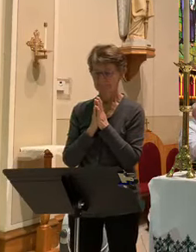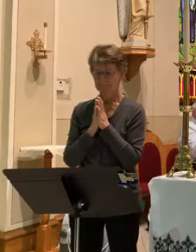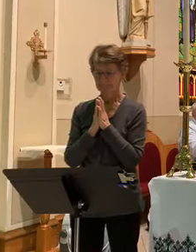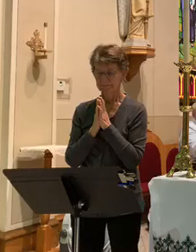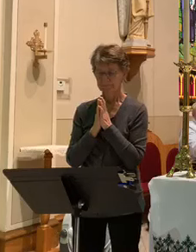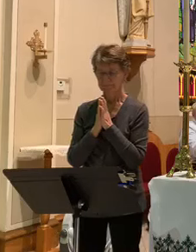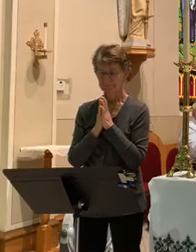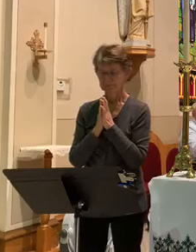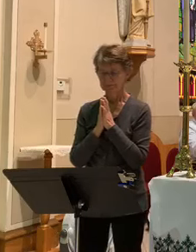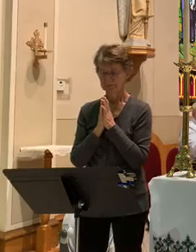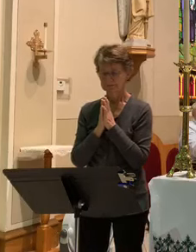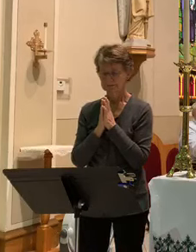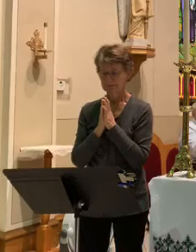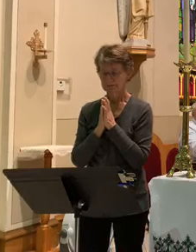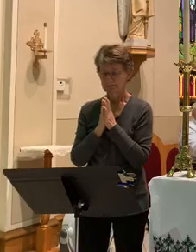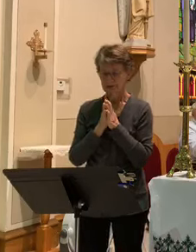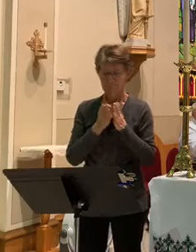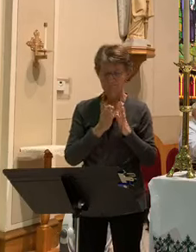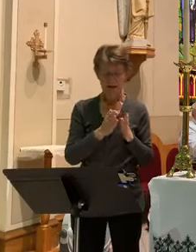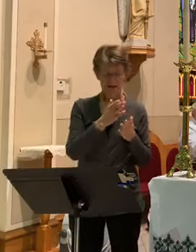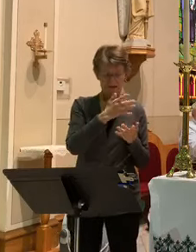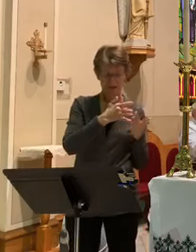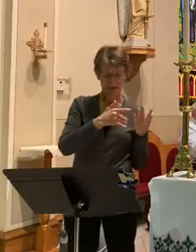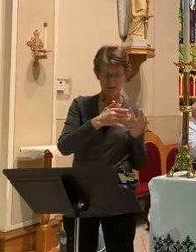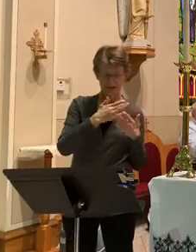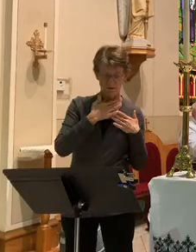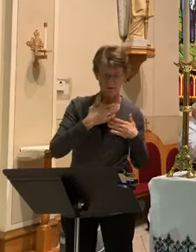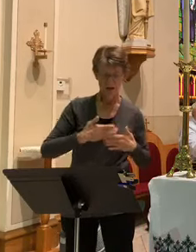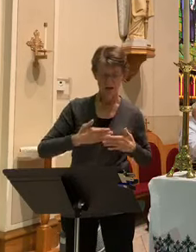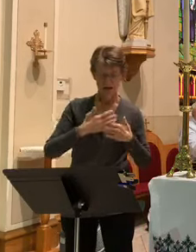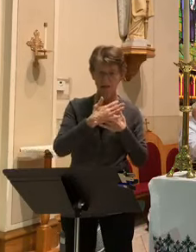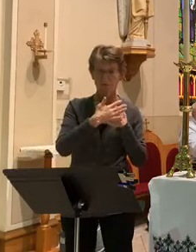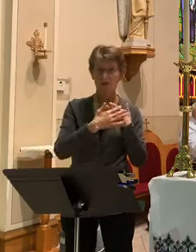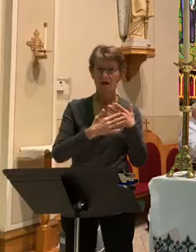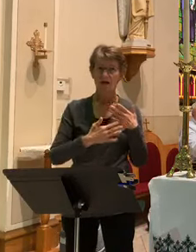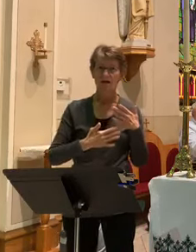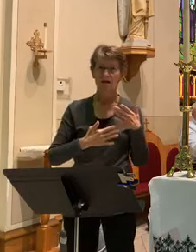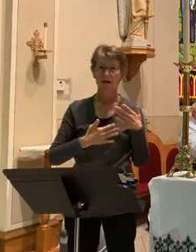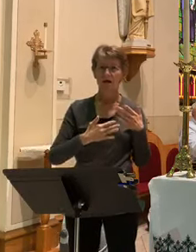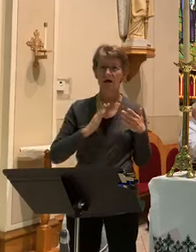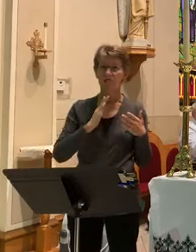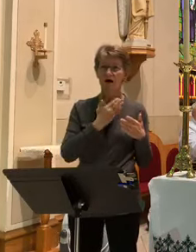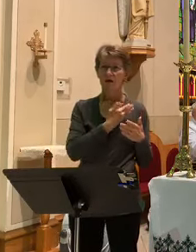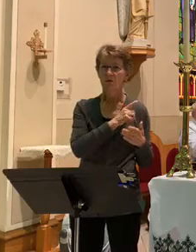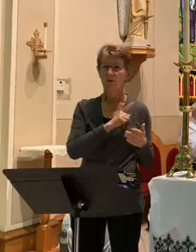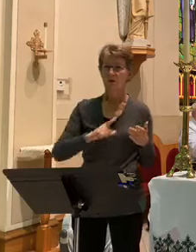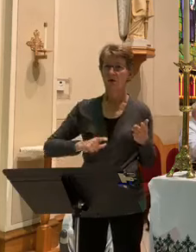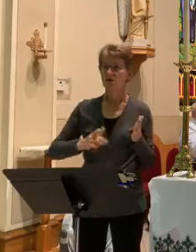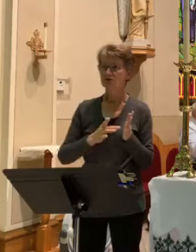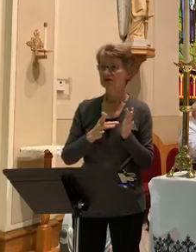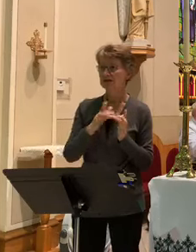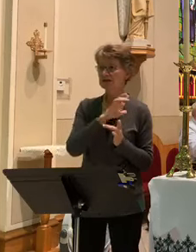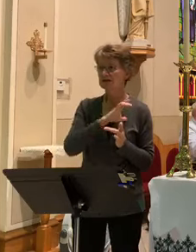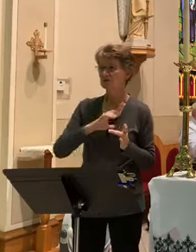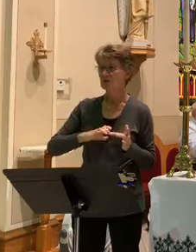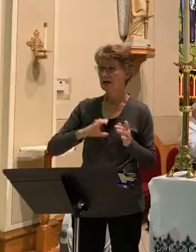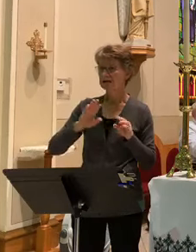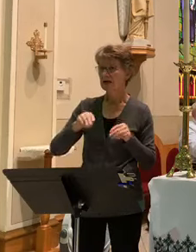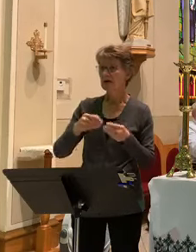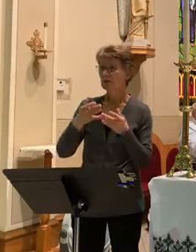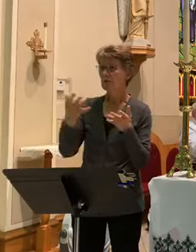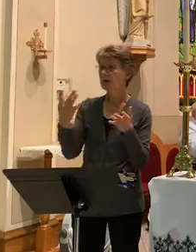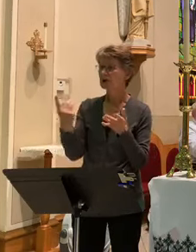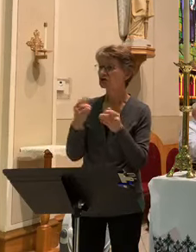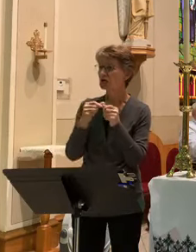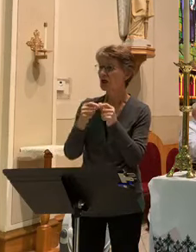May this mingling of the body and the blood of our Lord Jesus Christ bring eternal life to